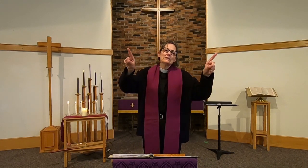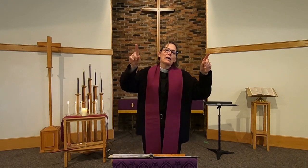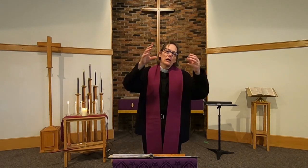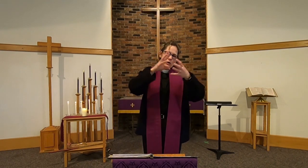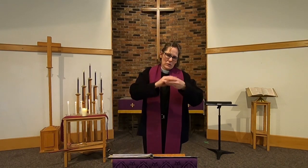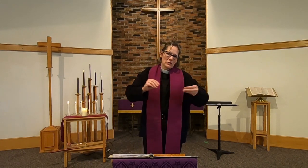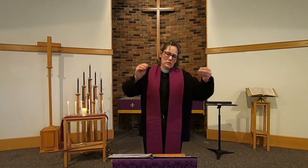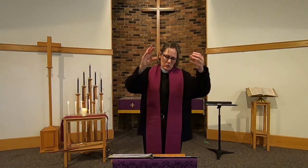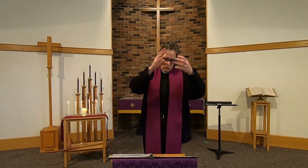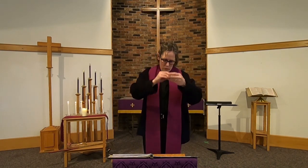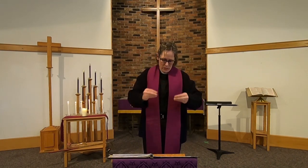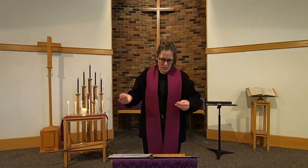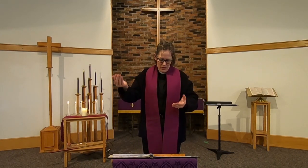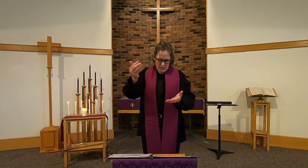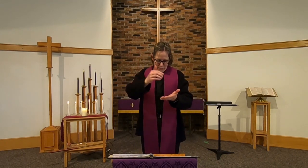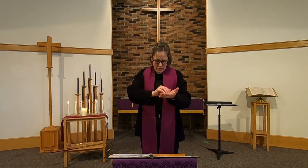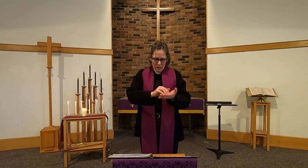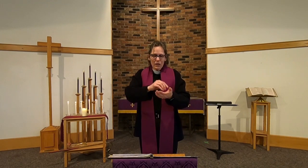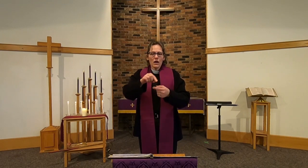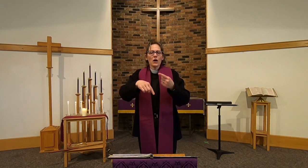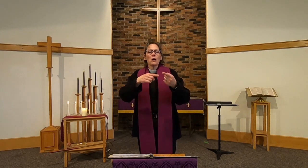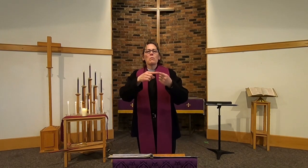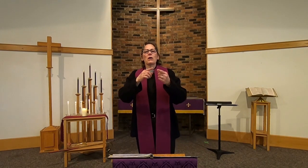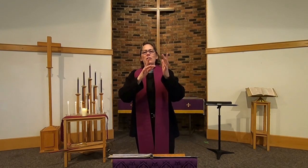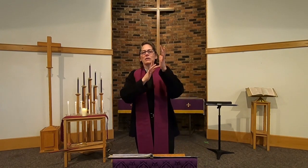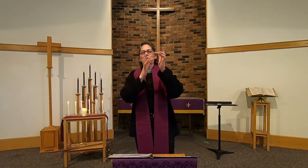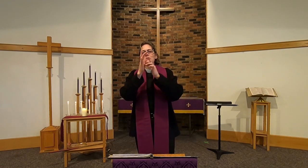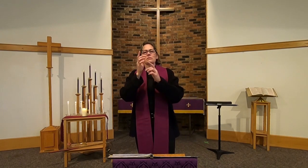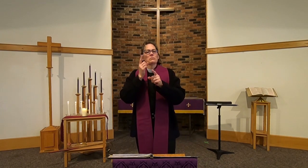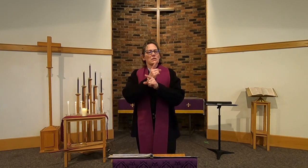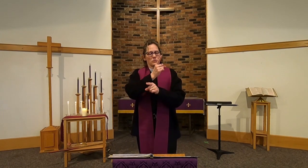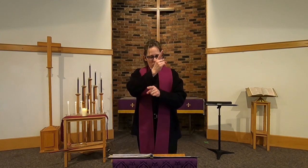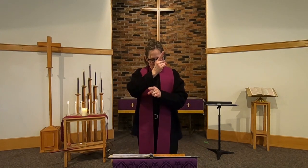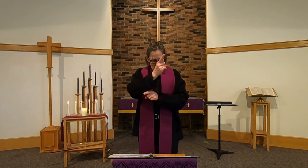We are retelling the story of Jesus' betrayal,